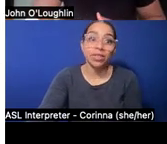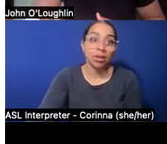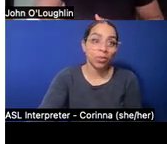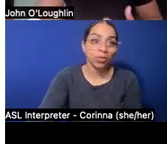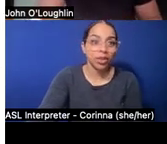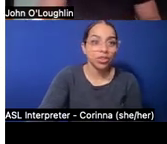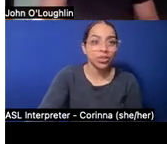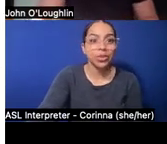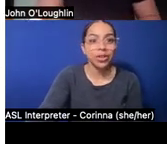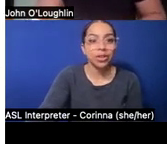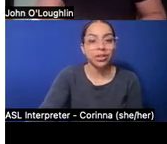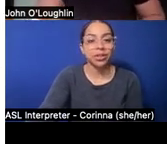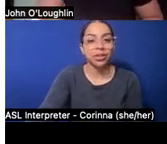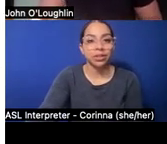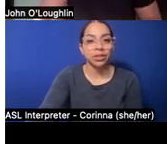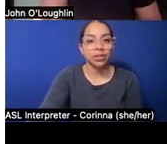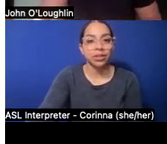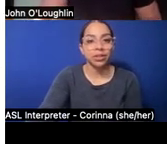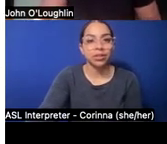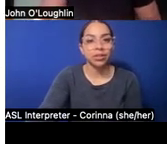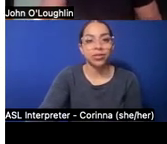For example, I'll show you here.